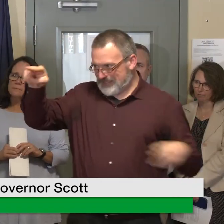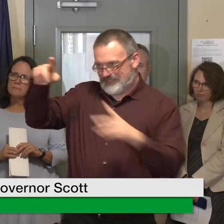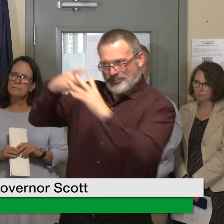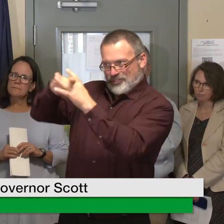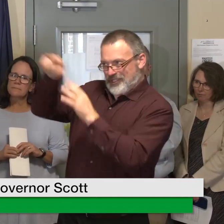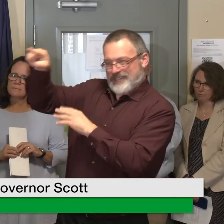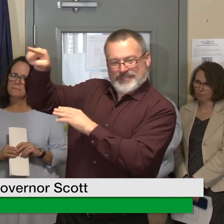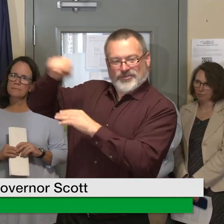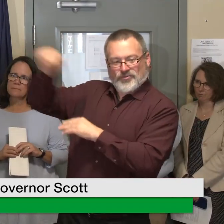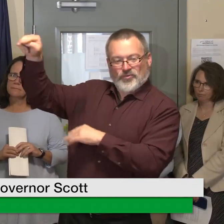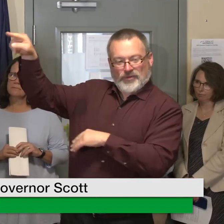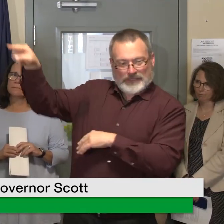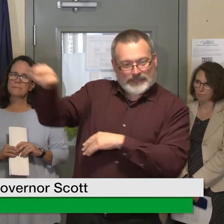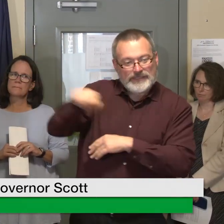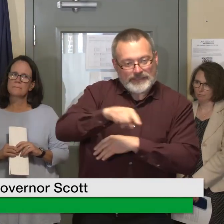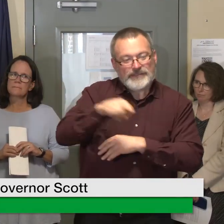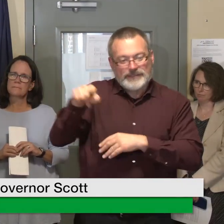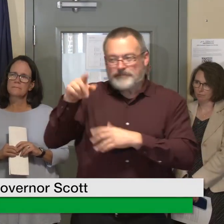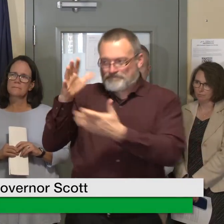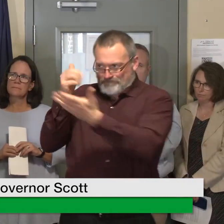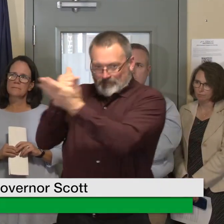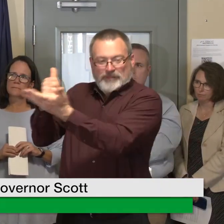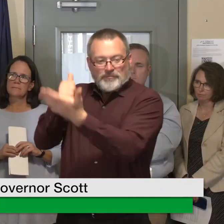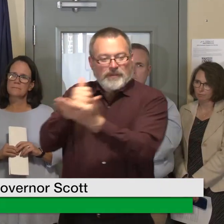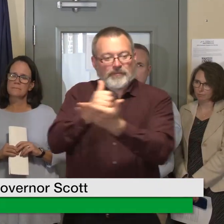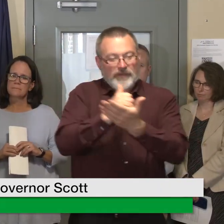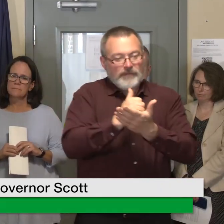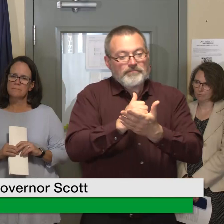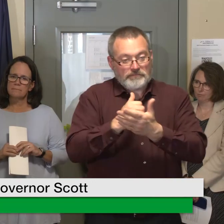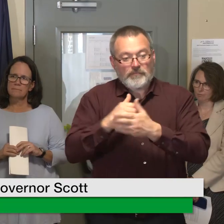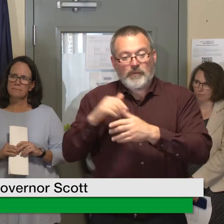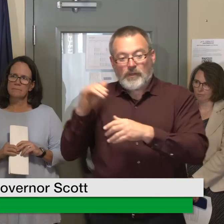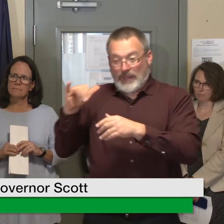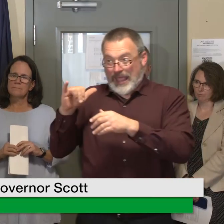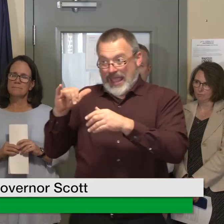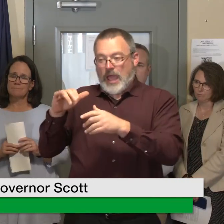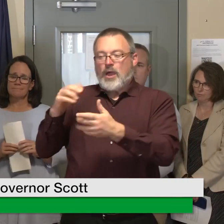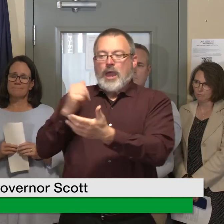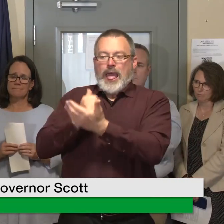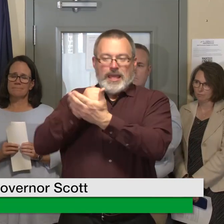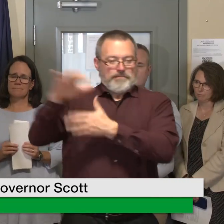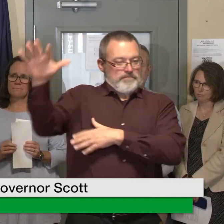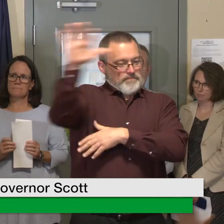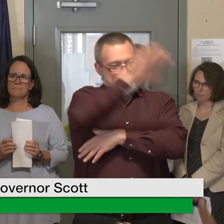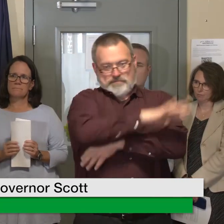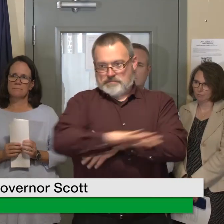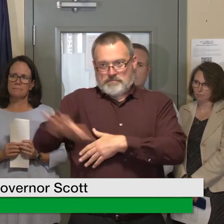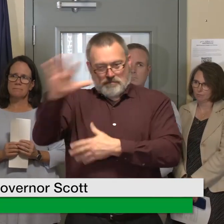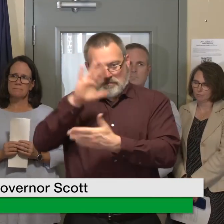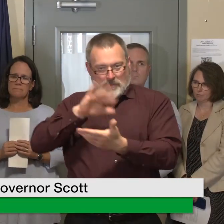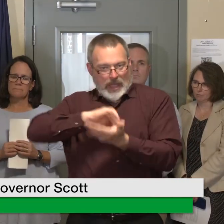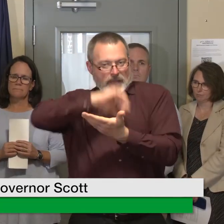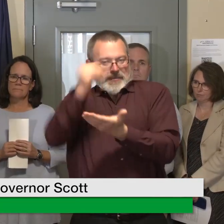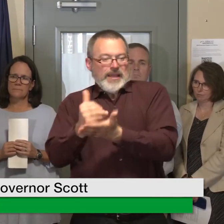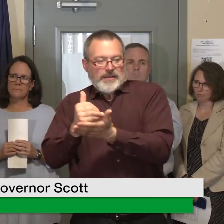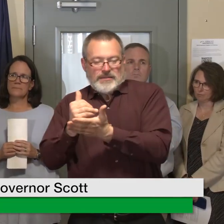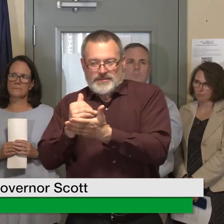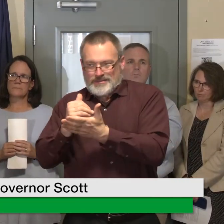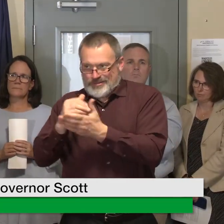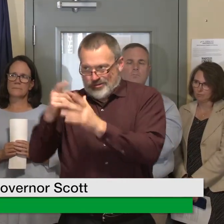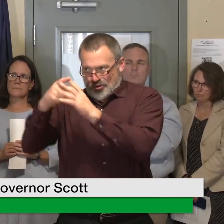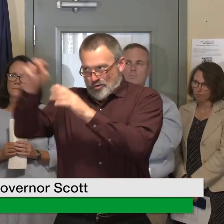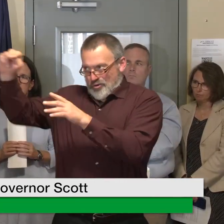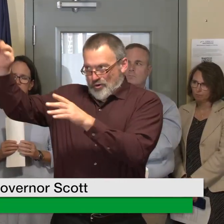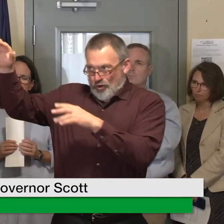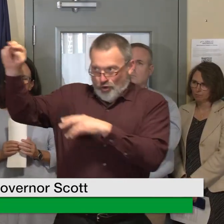approach that we want to increase the capacity throughout the whole entire corridor. And that's why we're having the study to